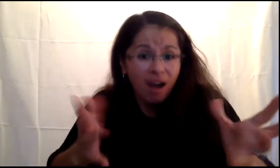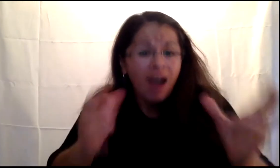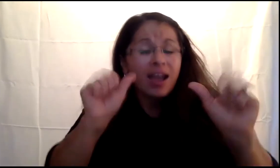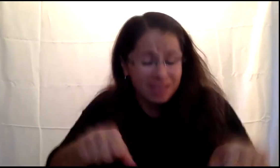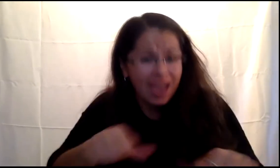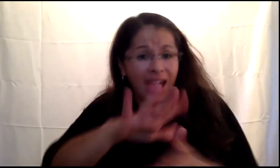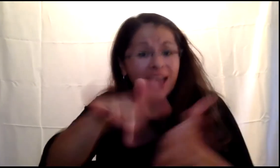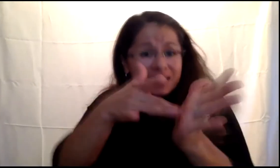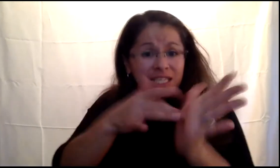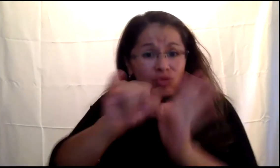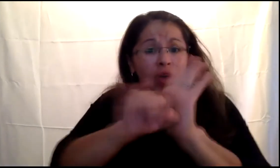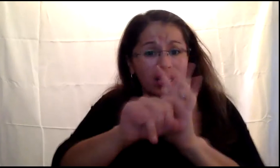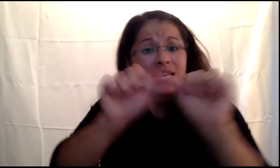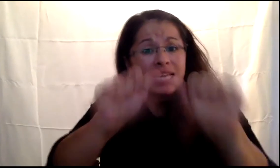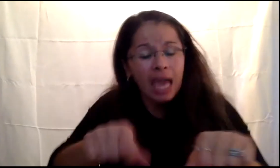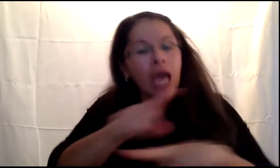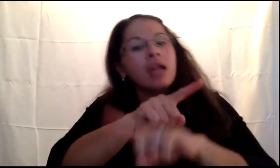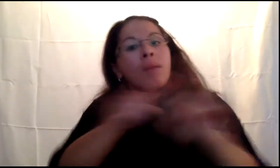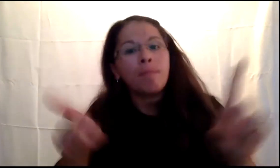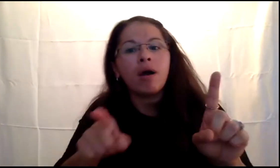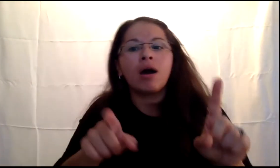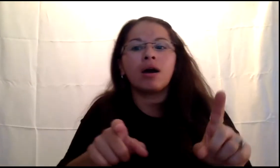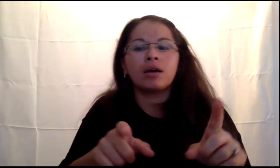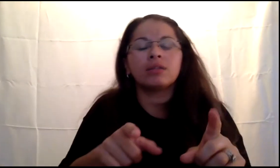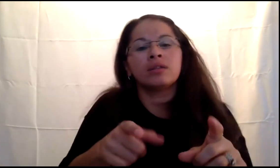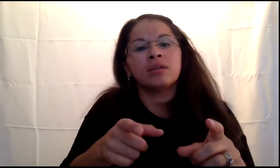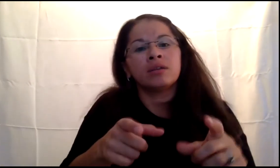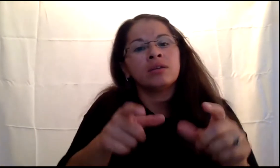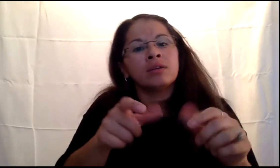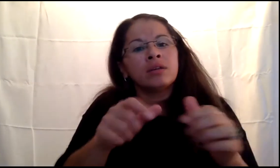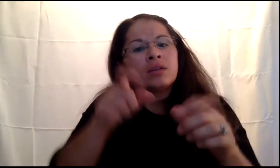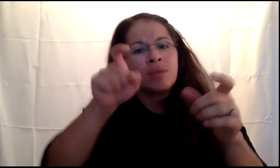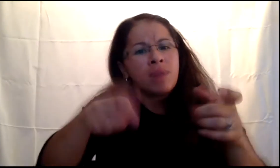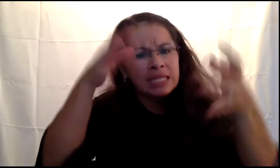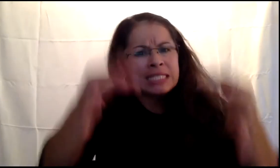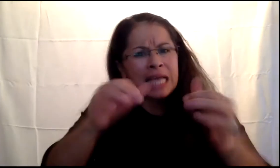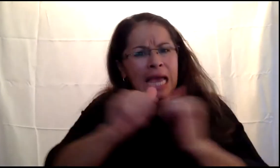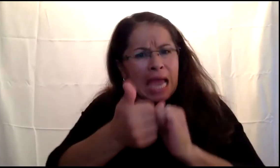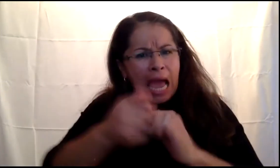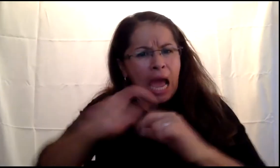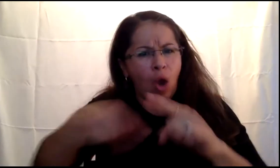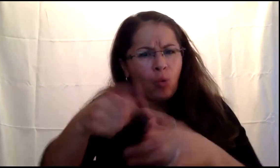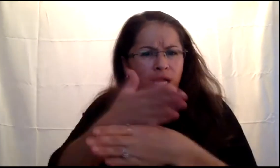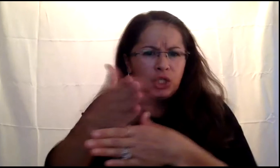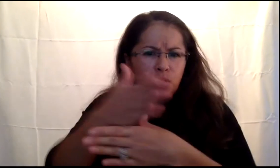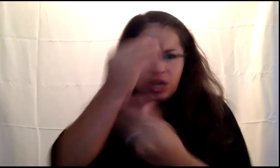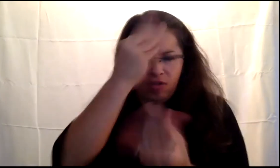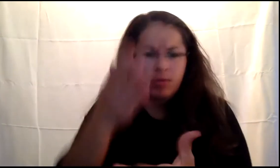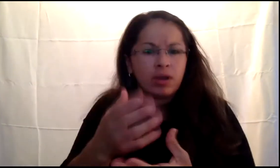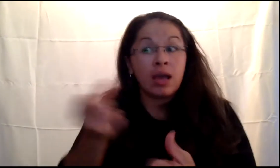that information. I know a lot of the students I've worked with feel it's really important to share that part of their story, but not